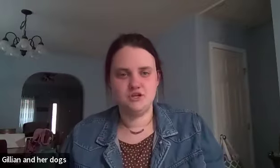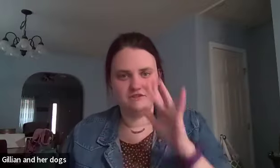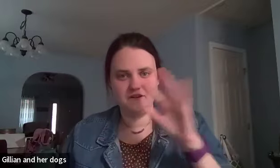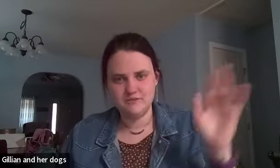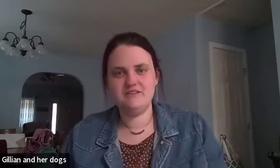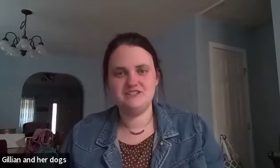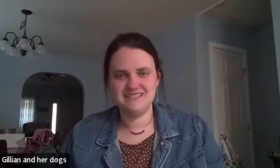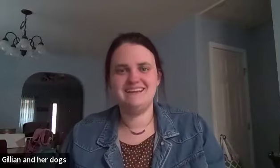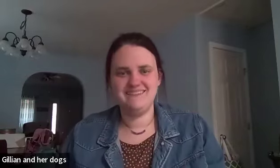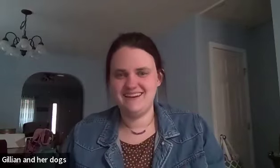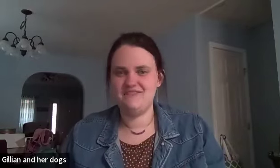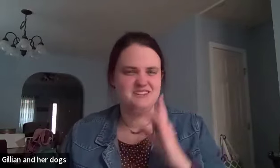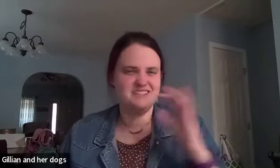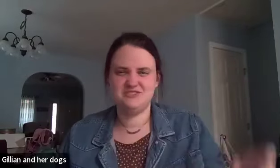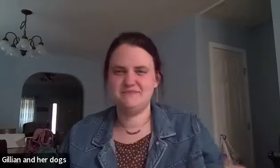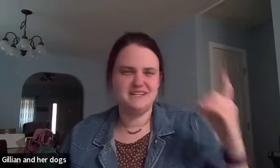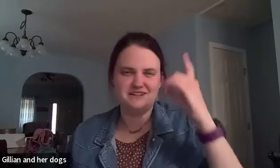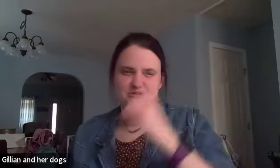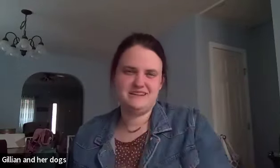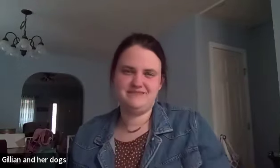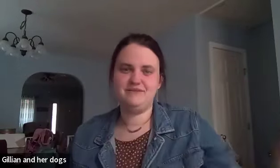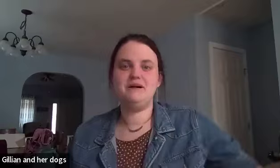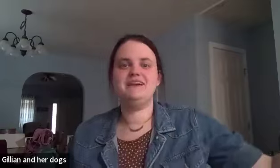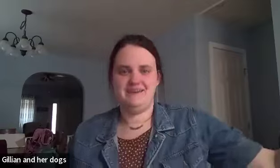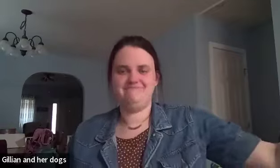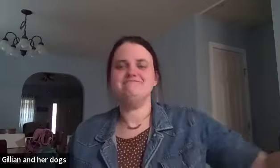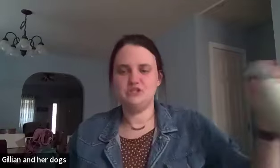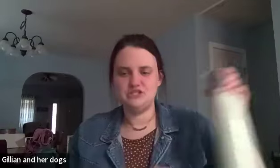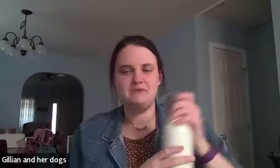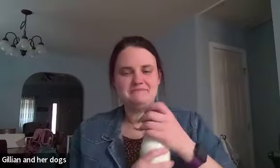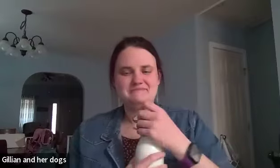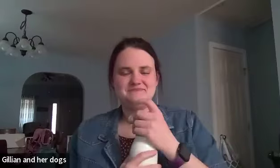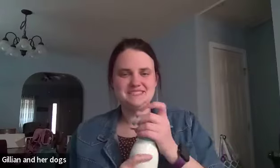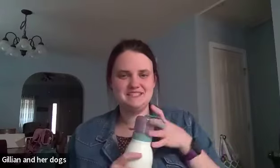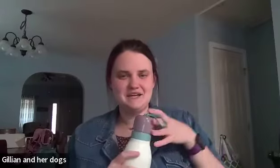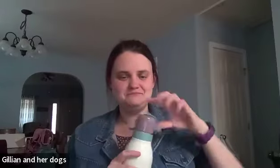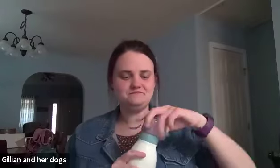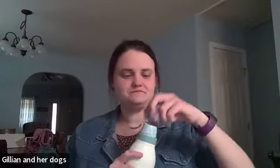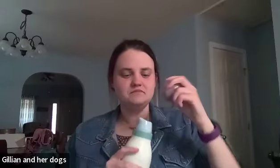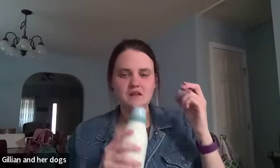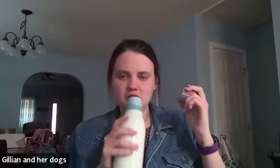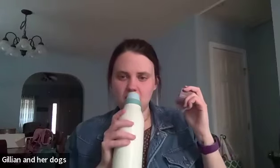you start fingerspelling, they're just like, okay, I've lost interest in my dinosaurs again. I'm like, hey, good to know. So, all